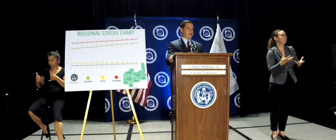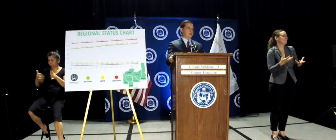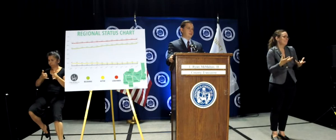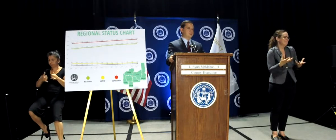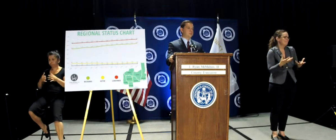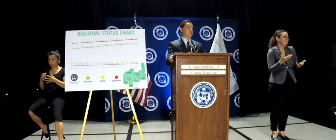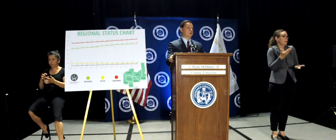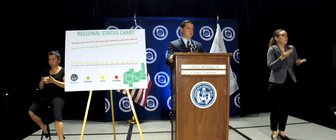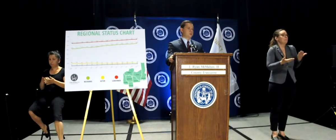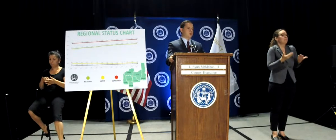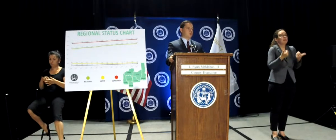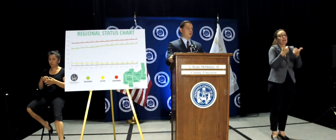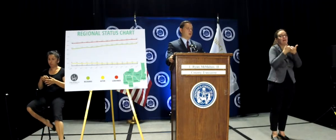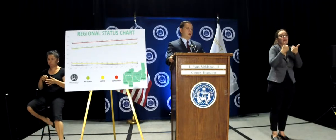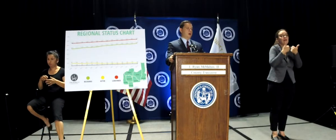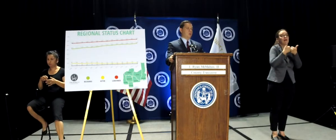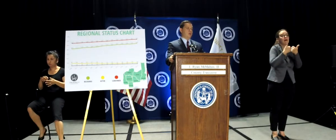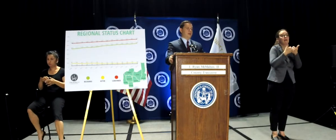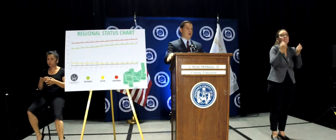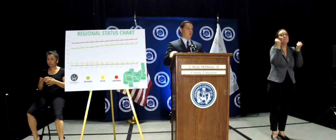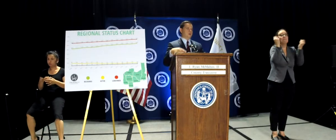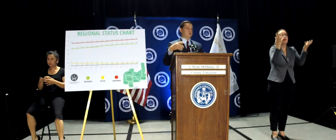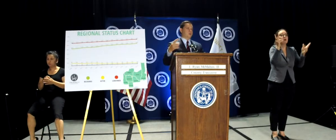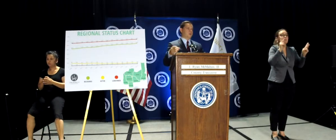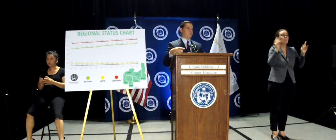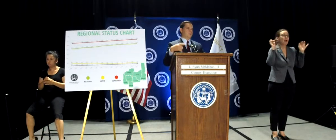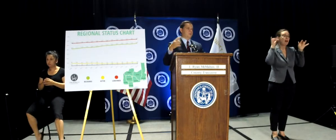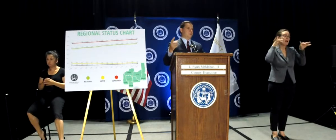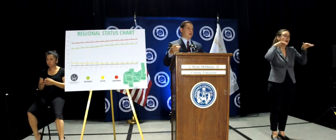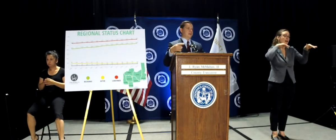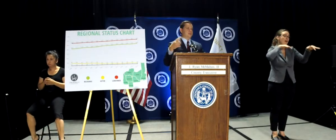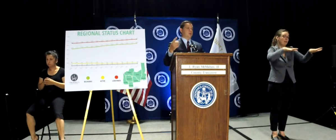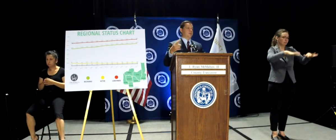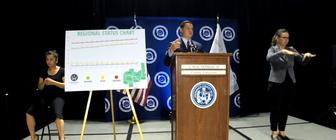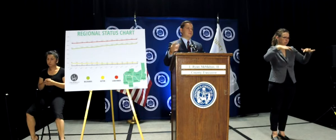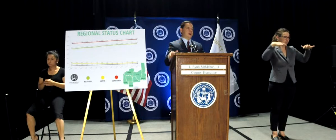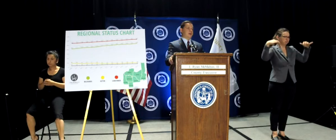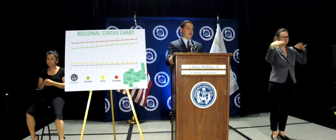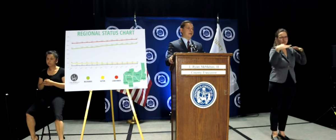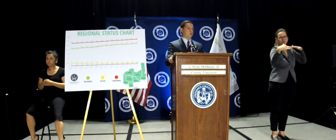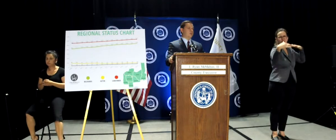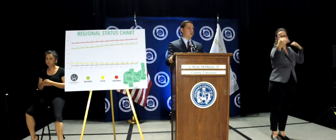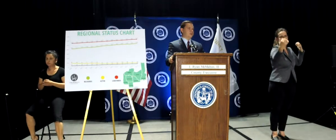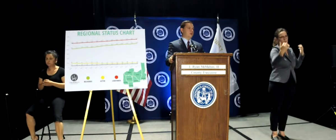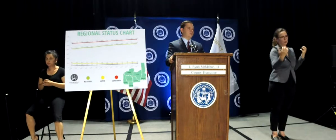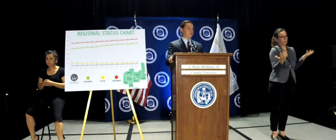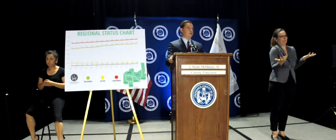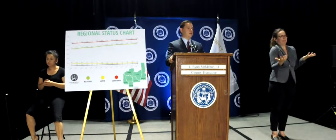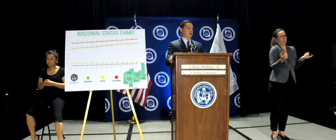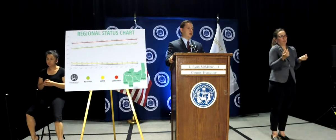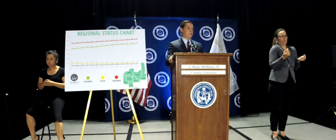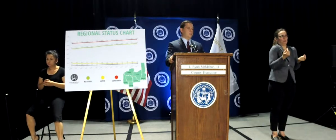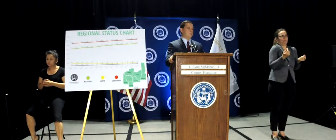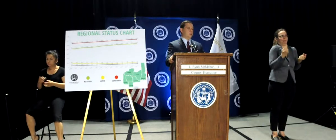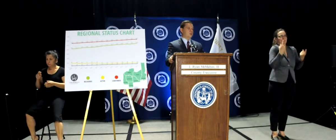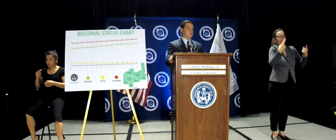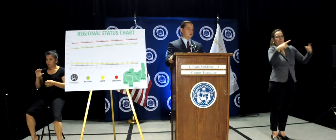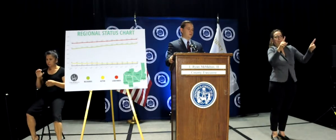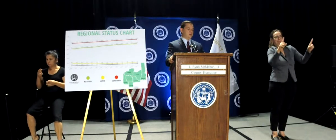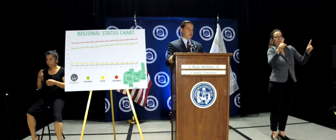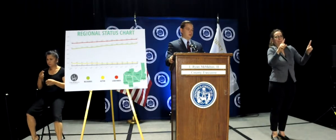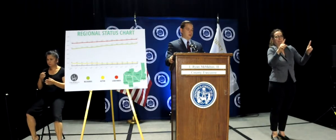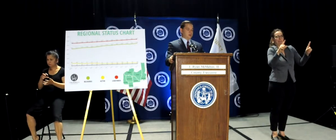in the stands. So whether that works for the AHL business model, I don't think it does.